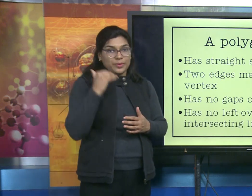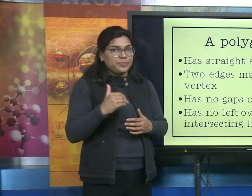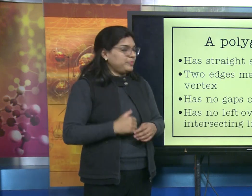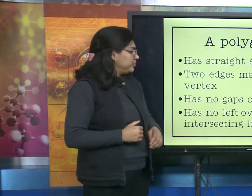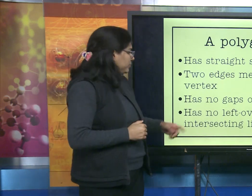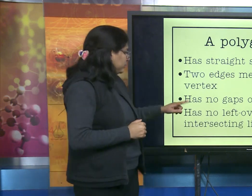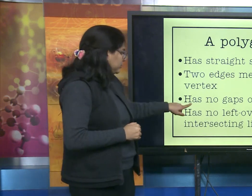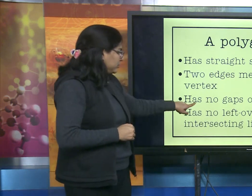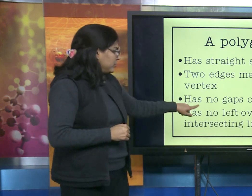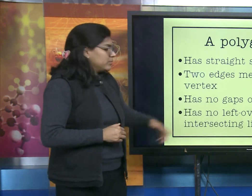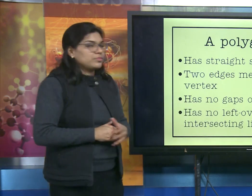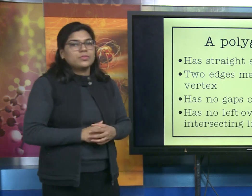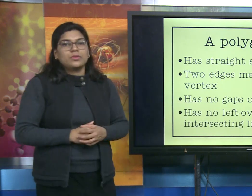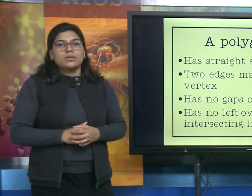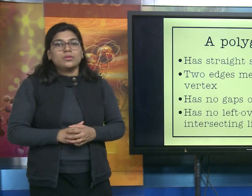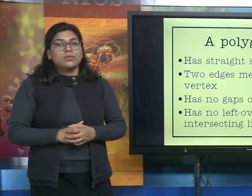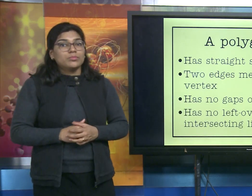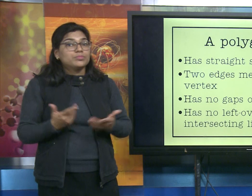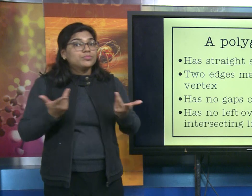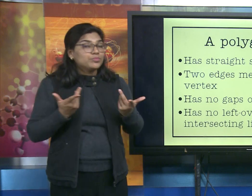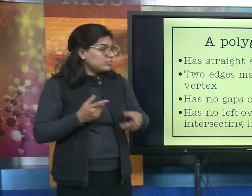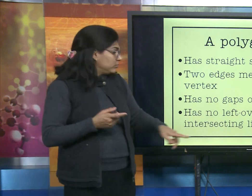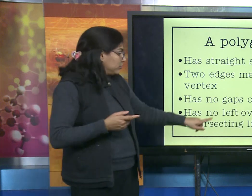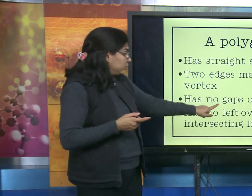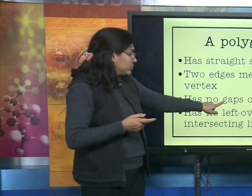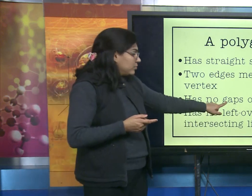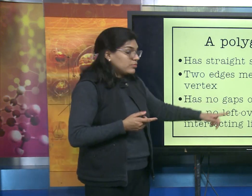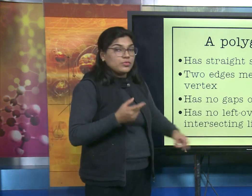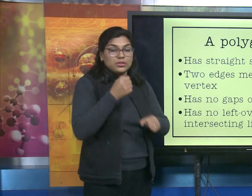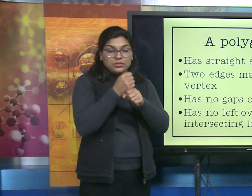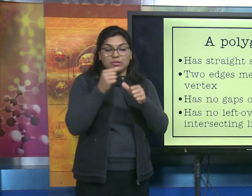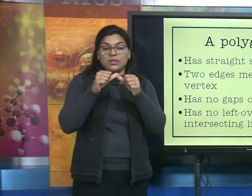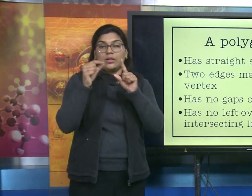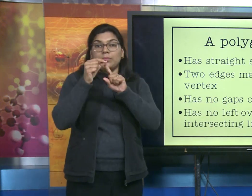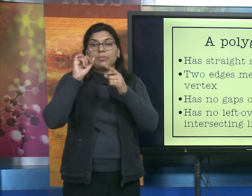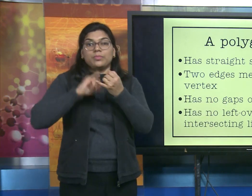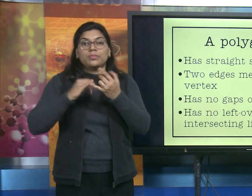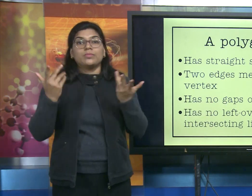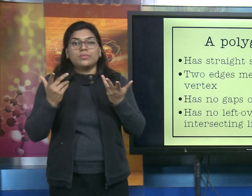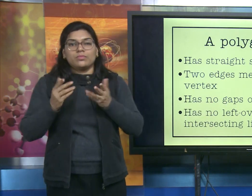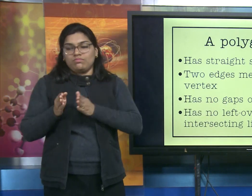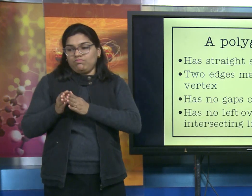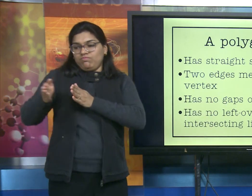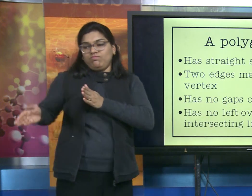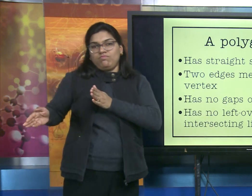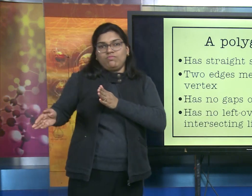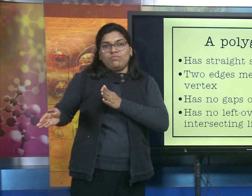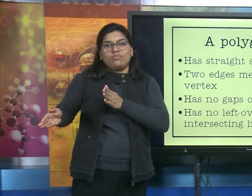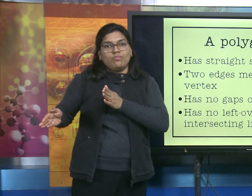explains that it has no gaps or space. Gap and